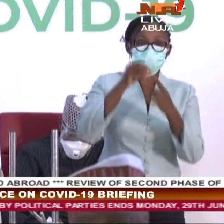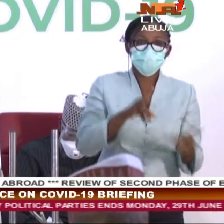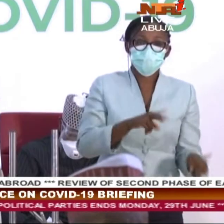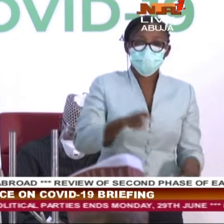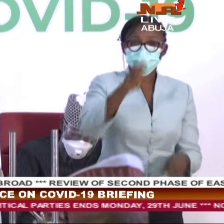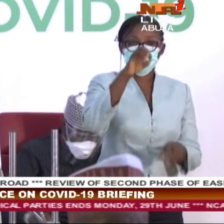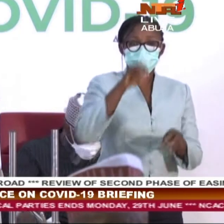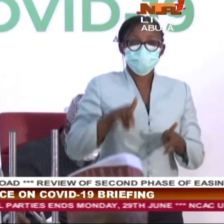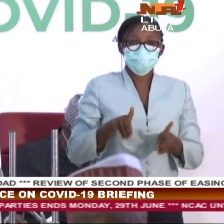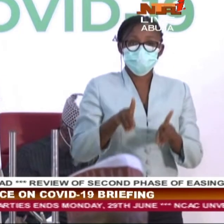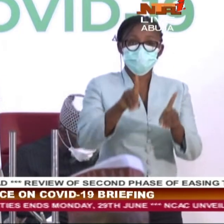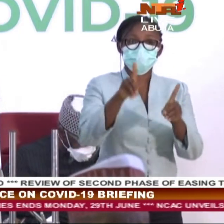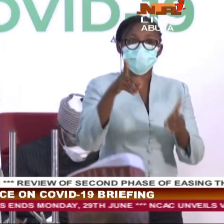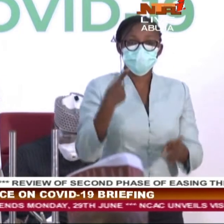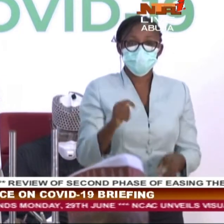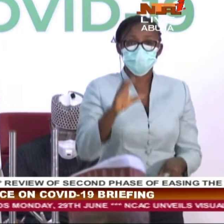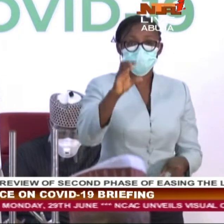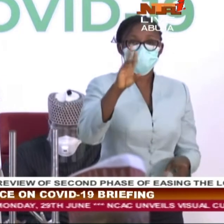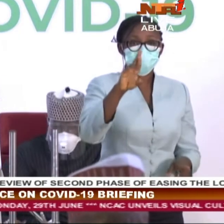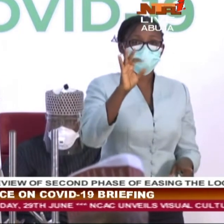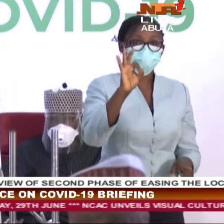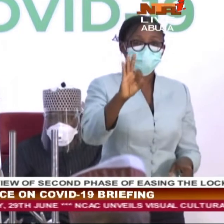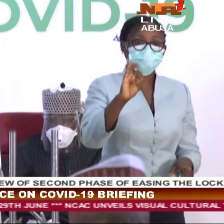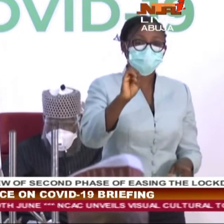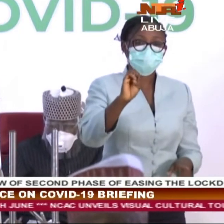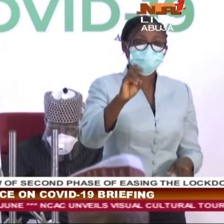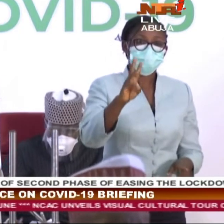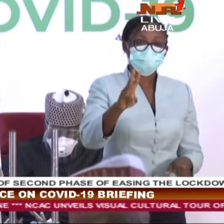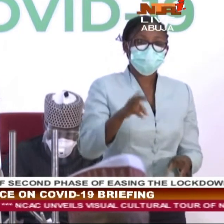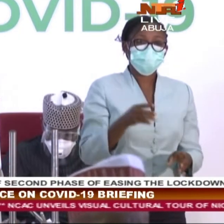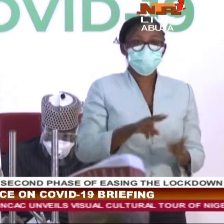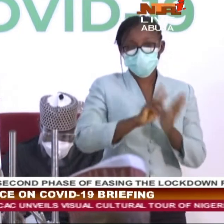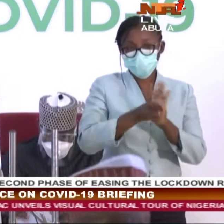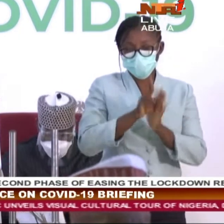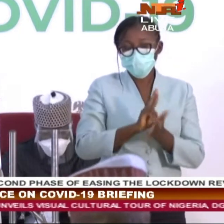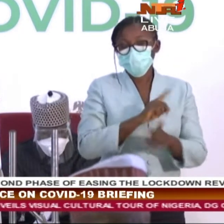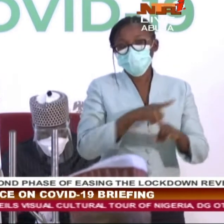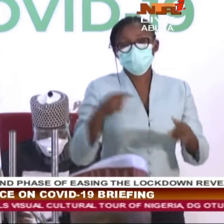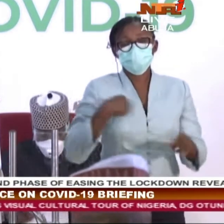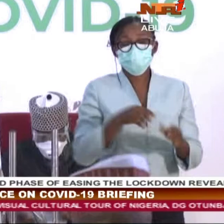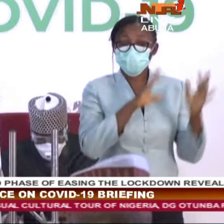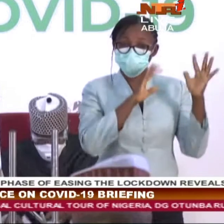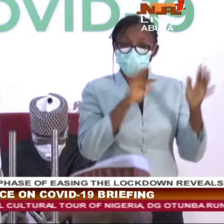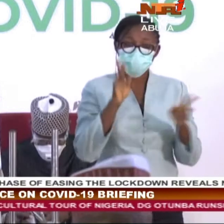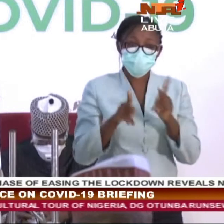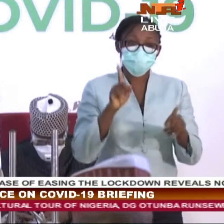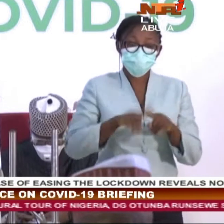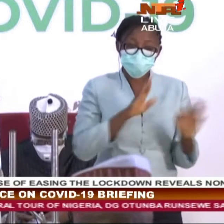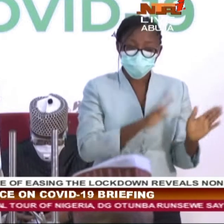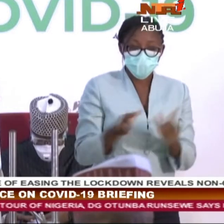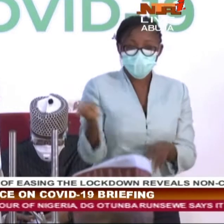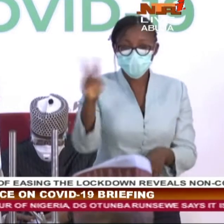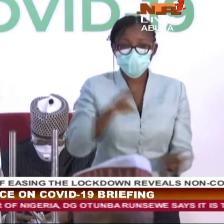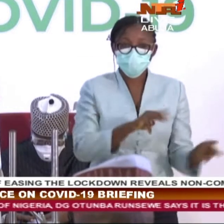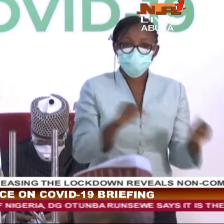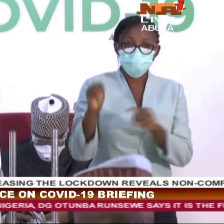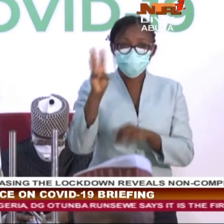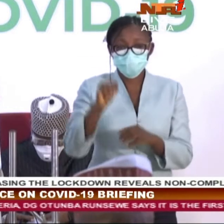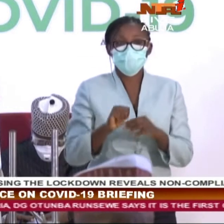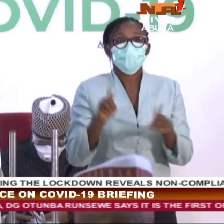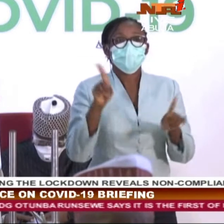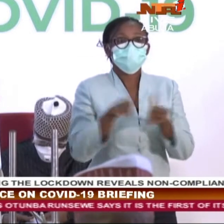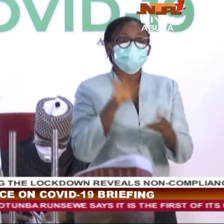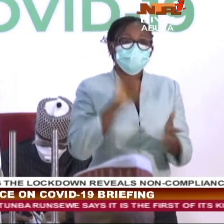during the curfew hours. But we expect people to plan their travel to make sure that wherever you are, certainly the curfew, 10